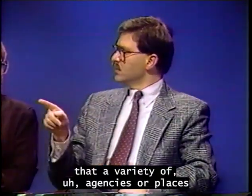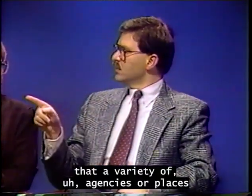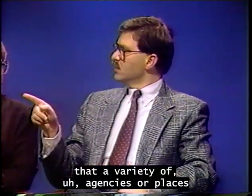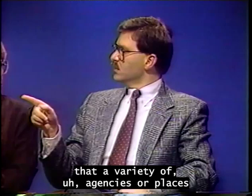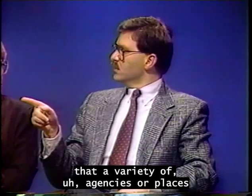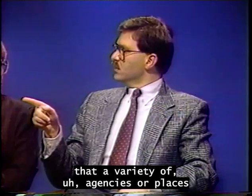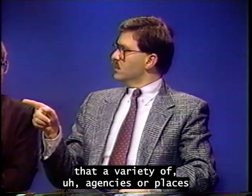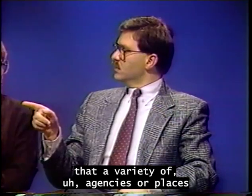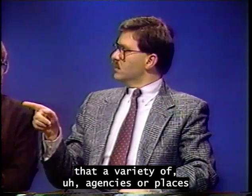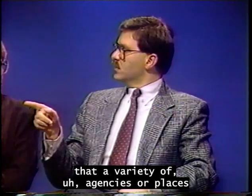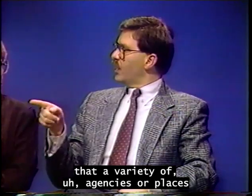variety of